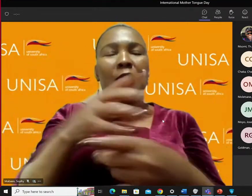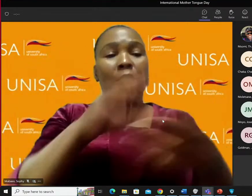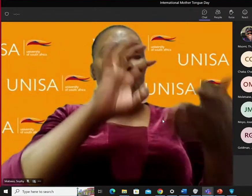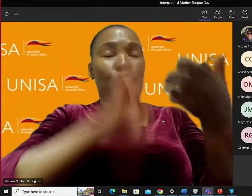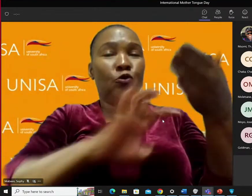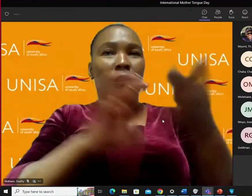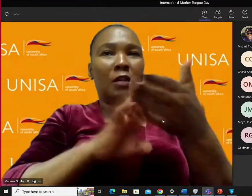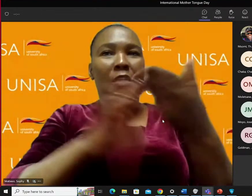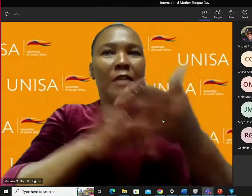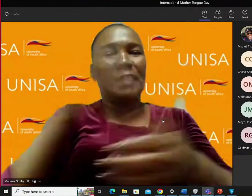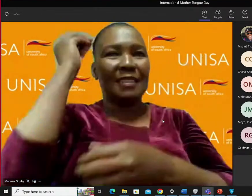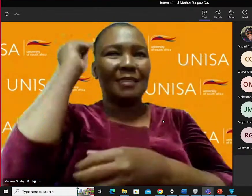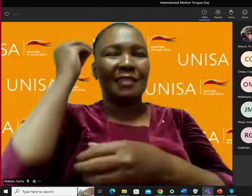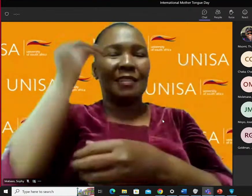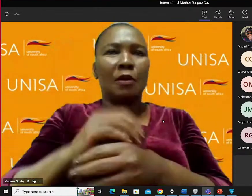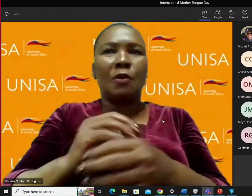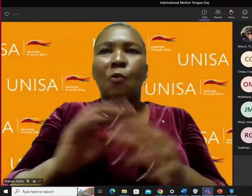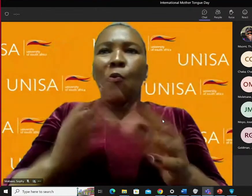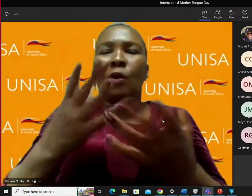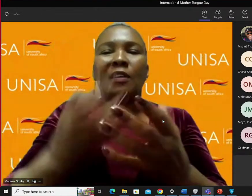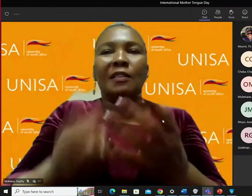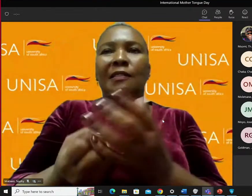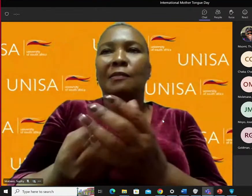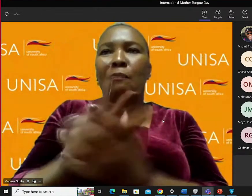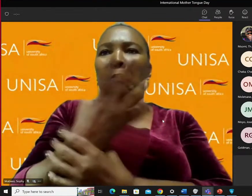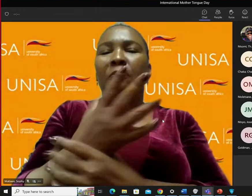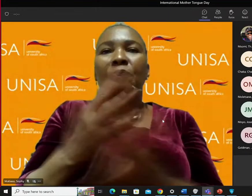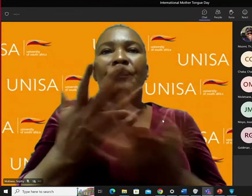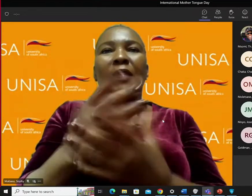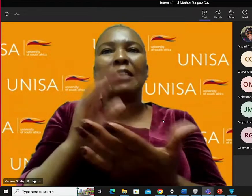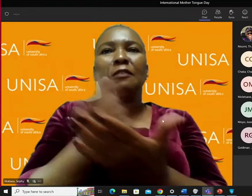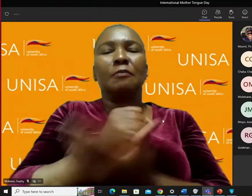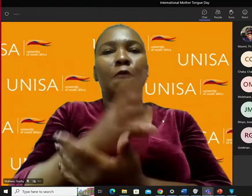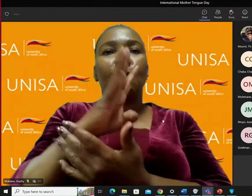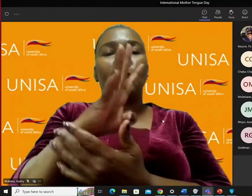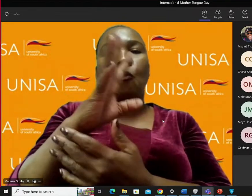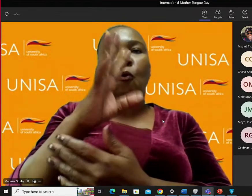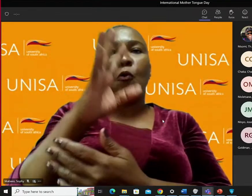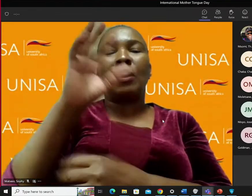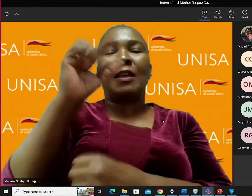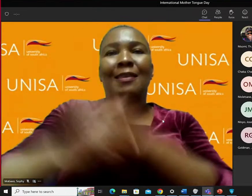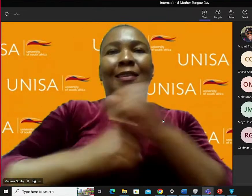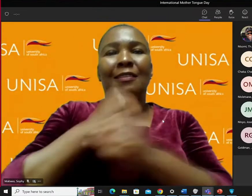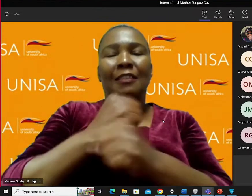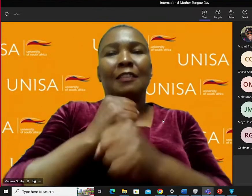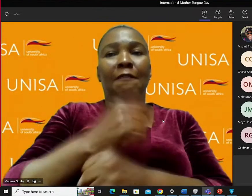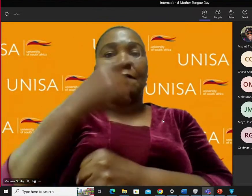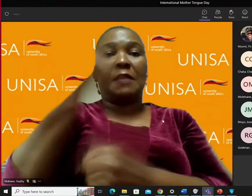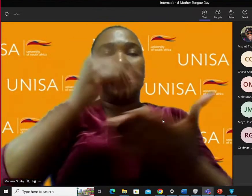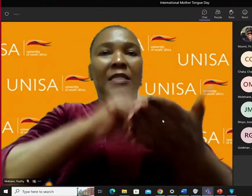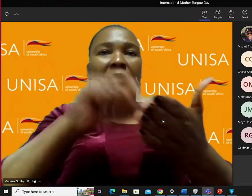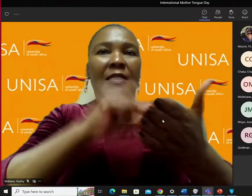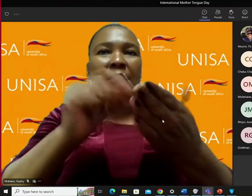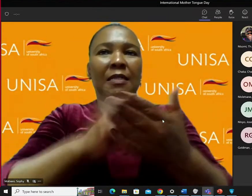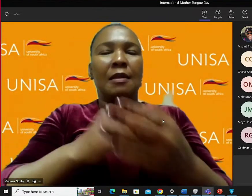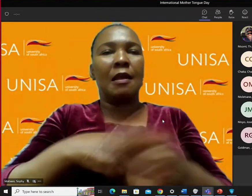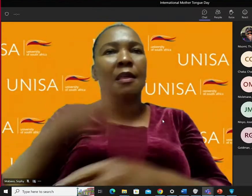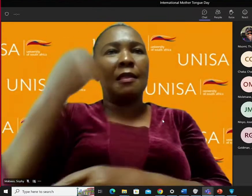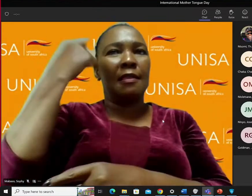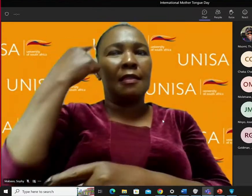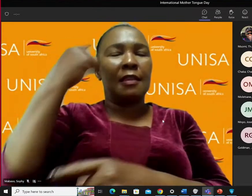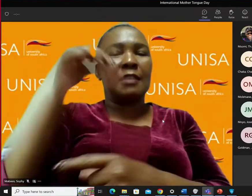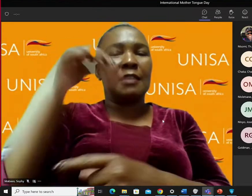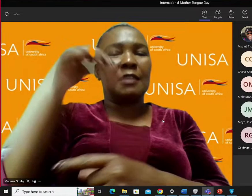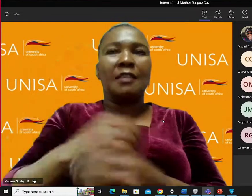terms of when it came out. It took about 4 years from when I first wrote it, because you would think it came out after Hello, the first